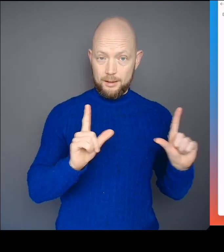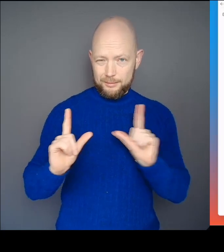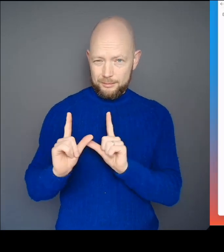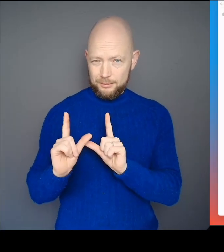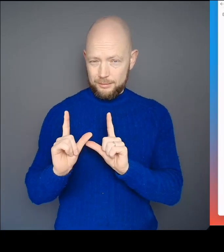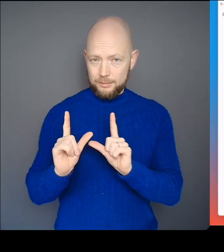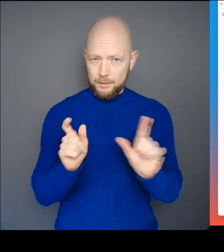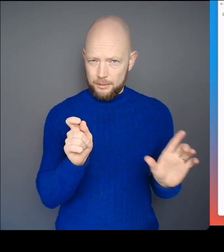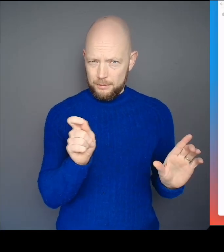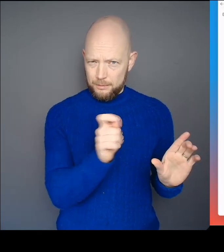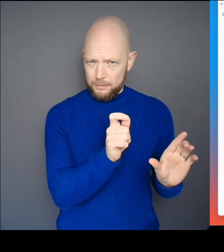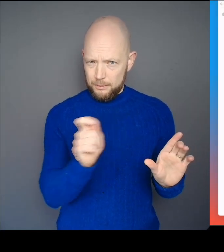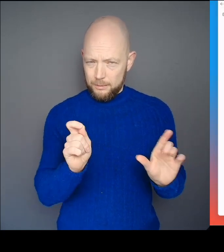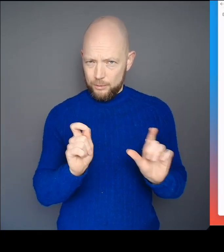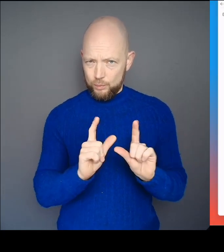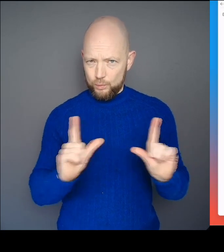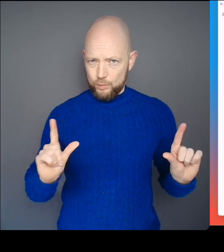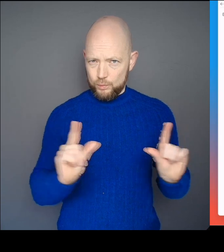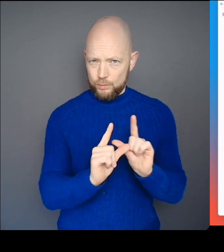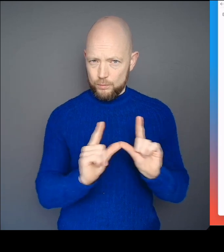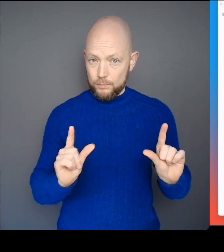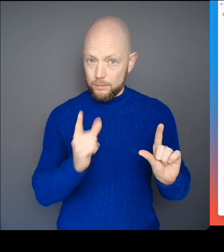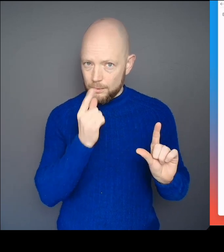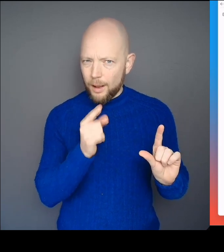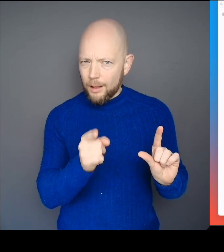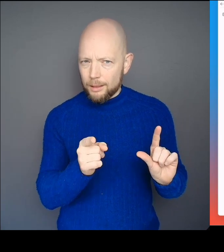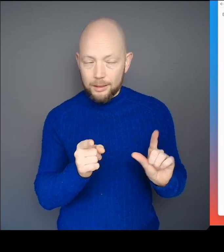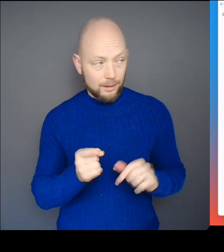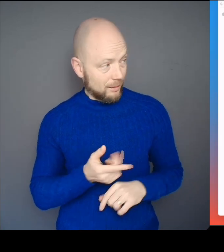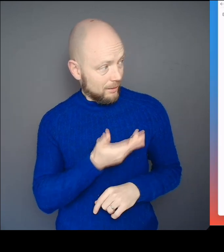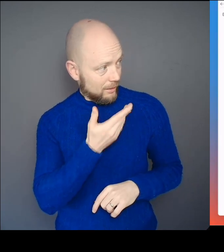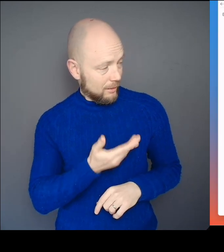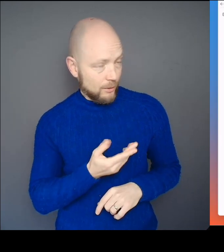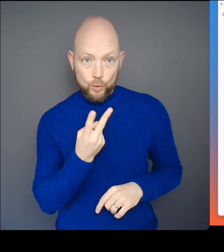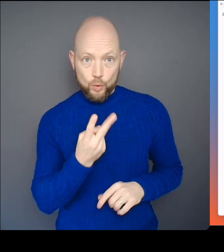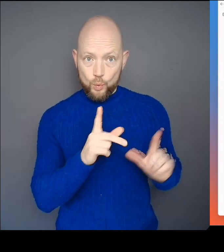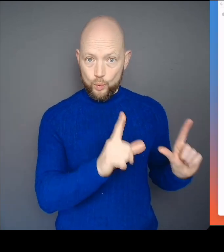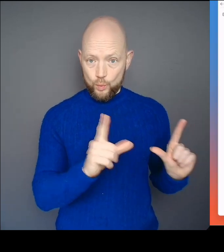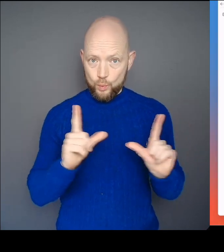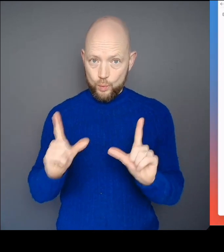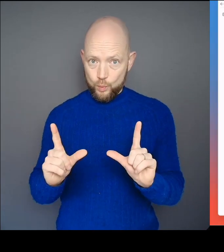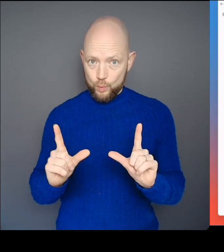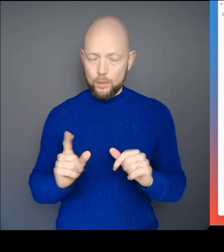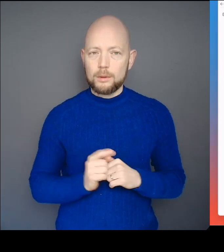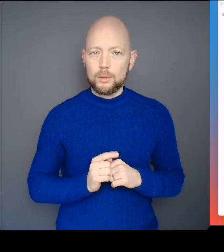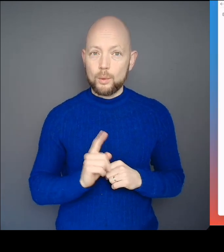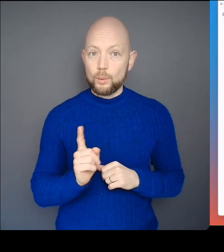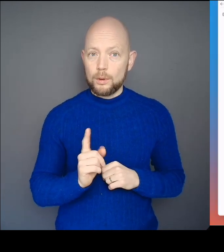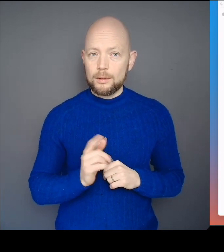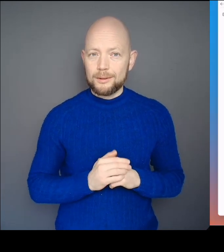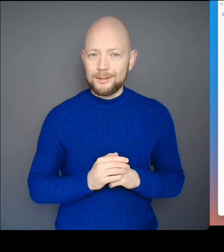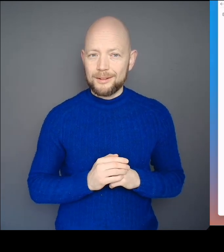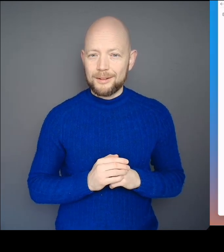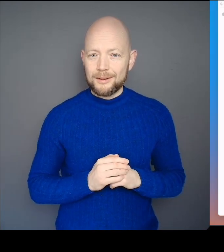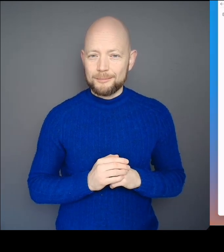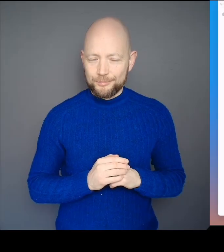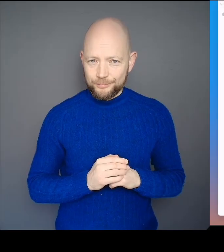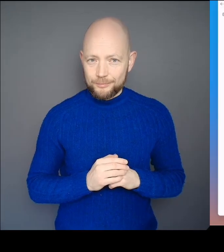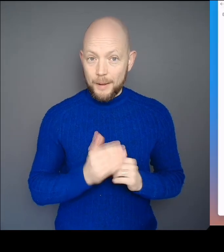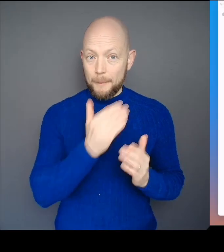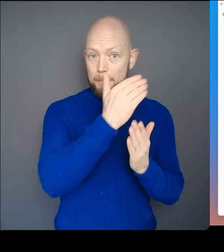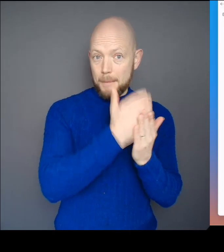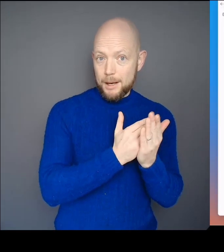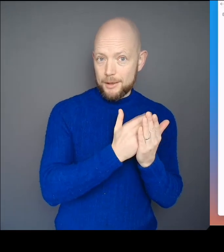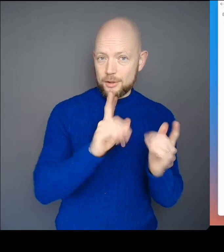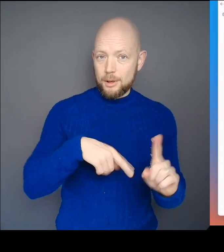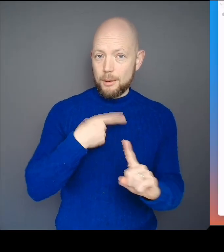can change the sort of width here. Let's go sort of 50-50 a bit more so it's a bit clearer. Now what I've got is Copilot on the side and something that's